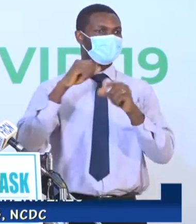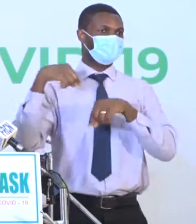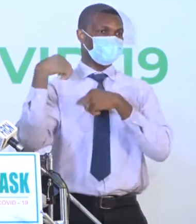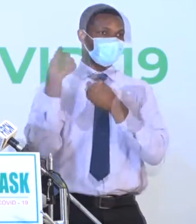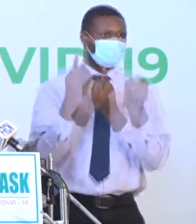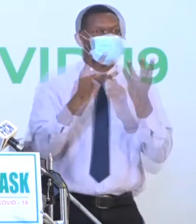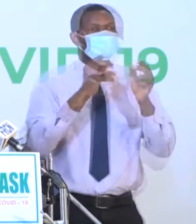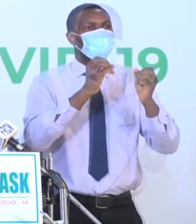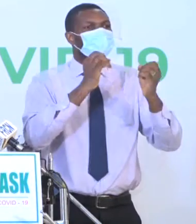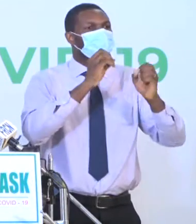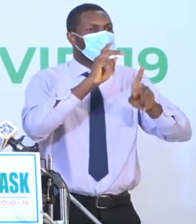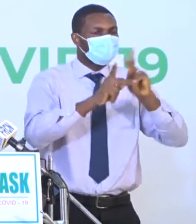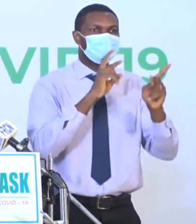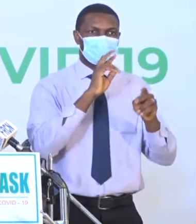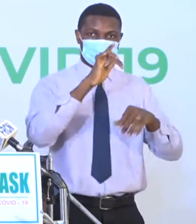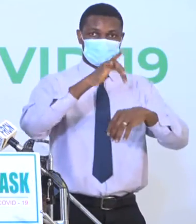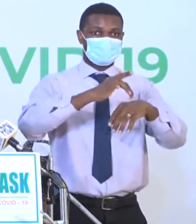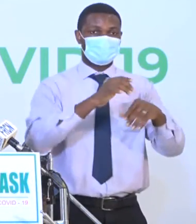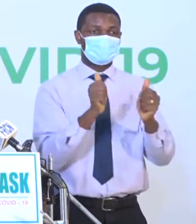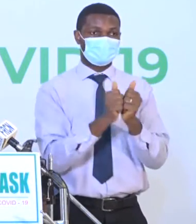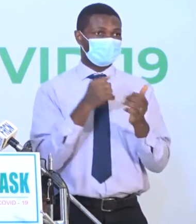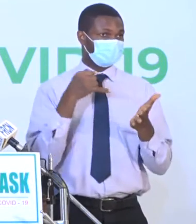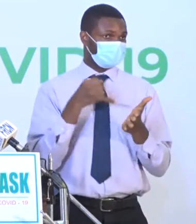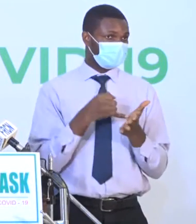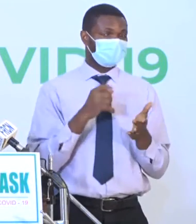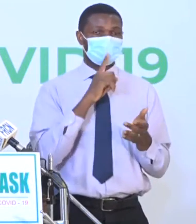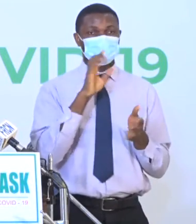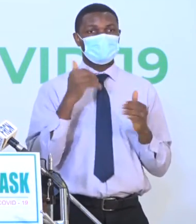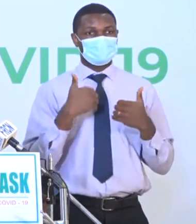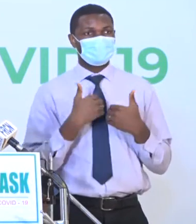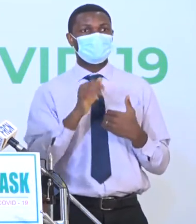of the outbreak. There were reports on a new strain,